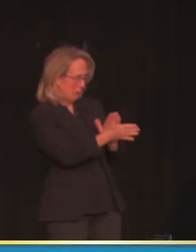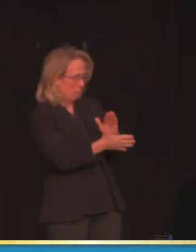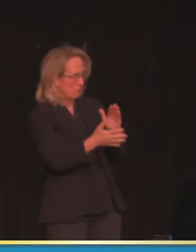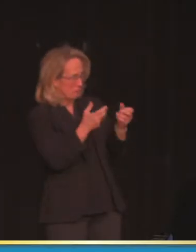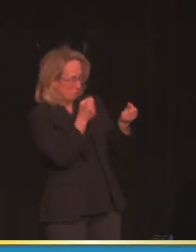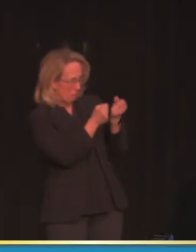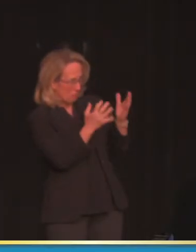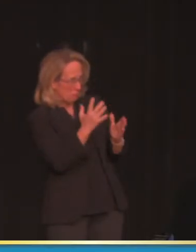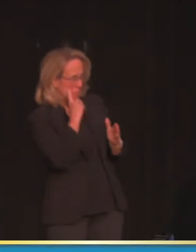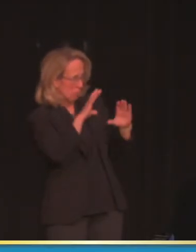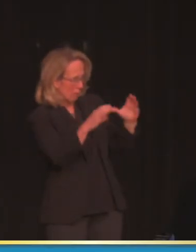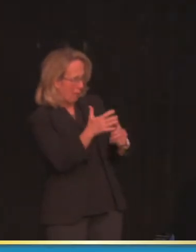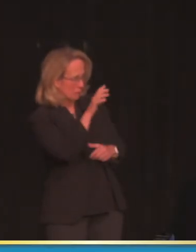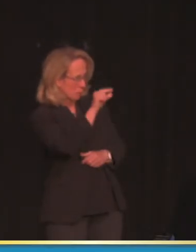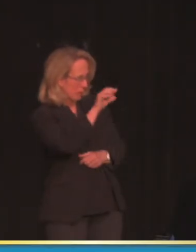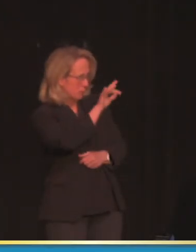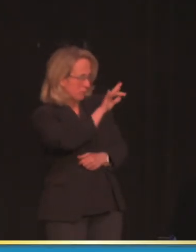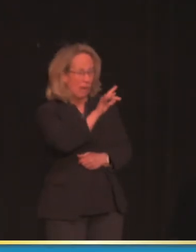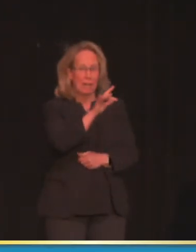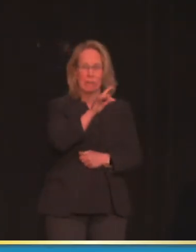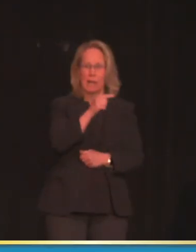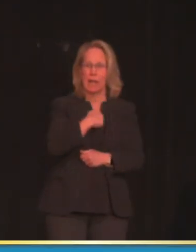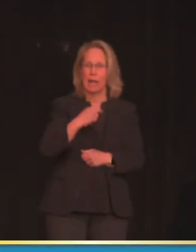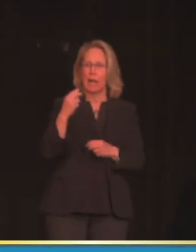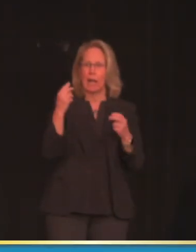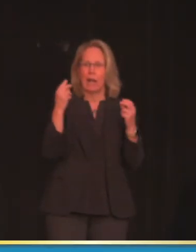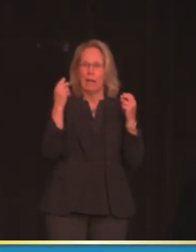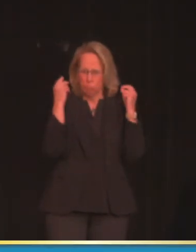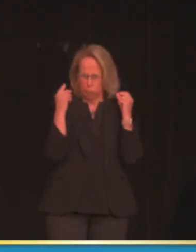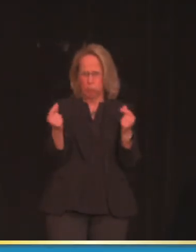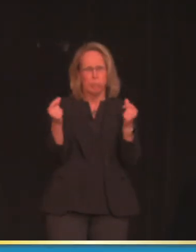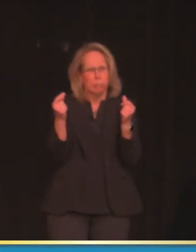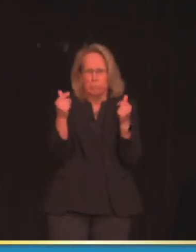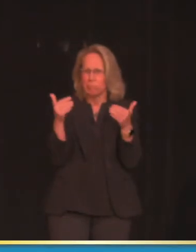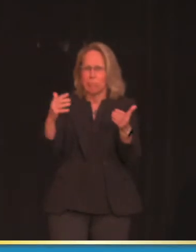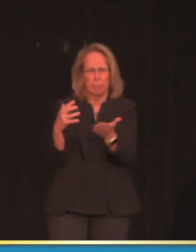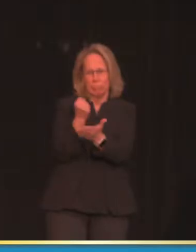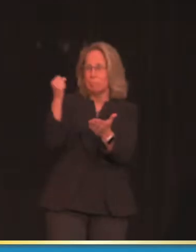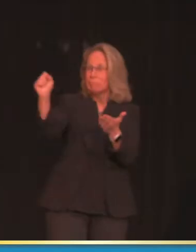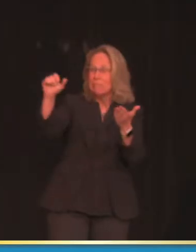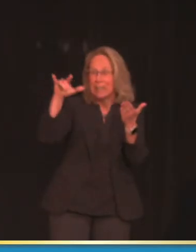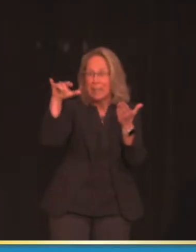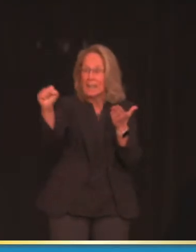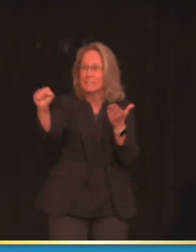2025. I, of course, immediately jumped to the chance, and boy, was I in for a ride.